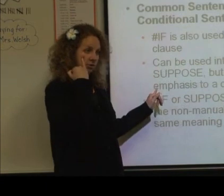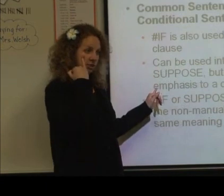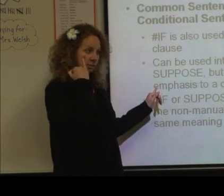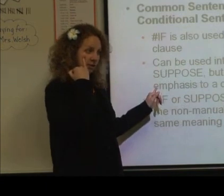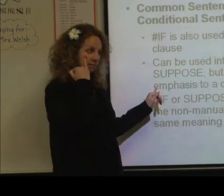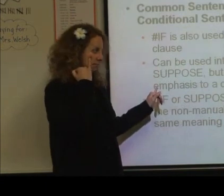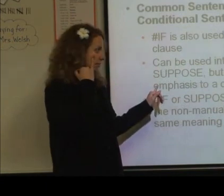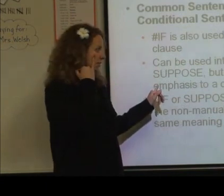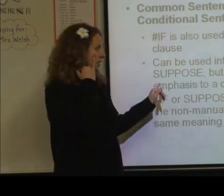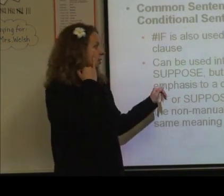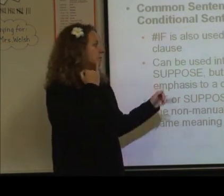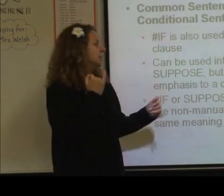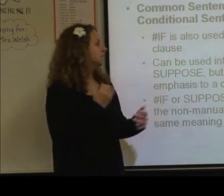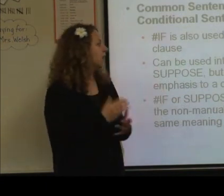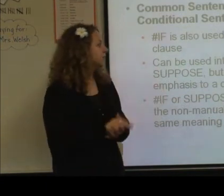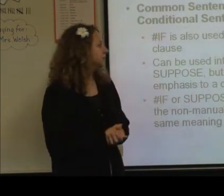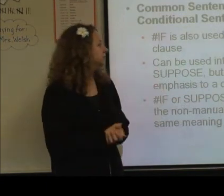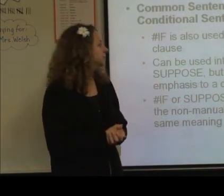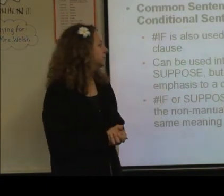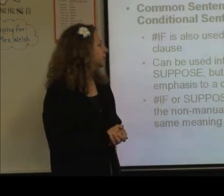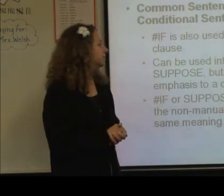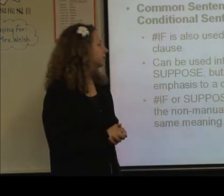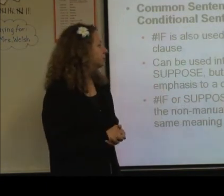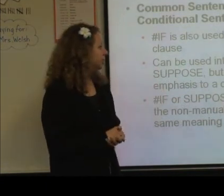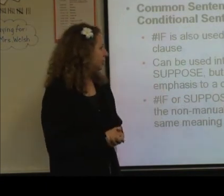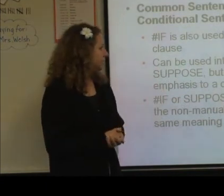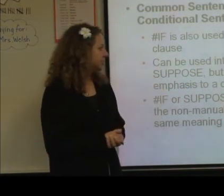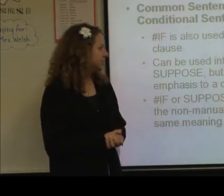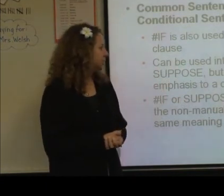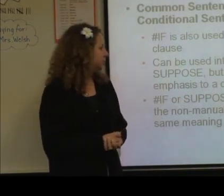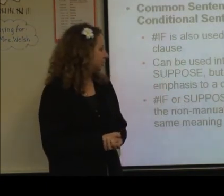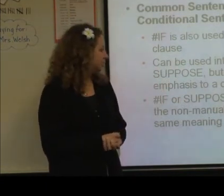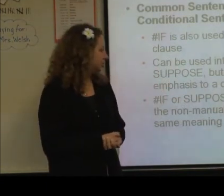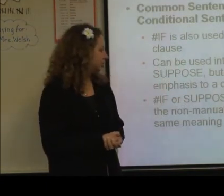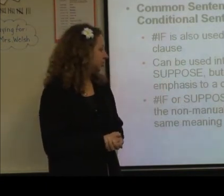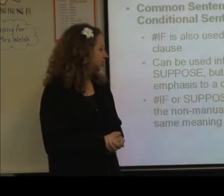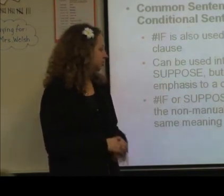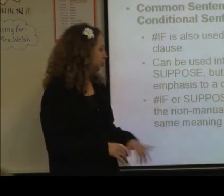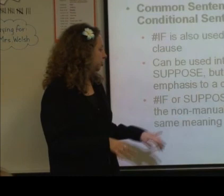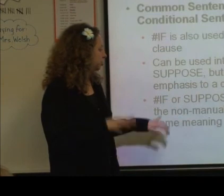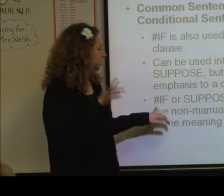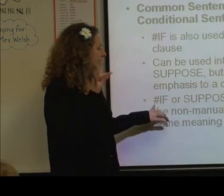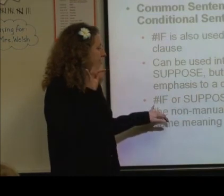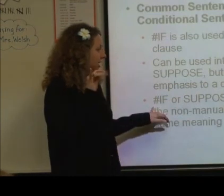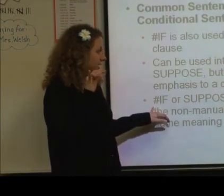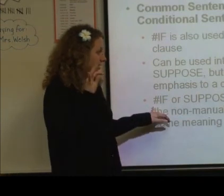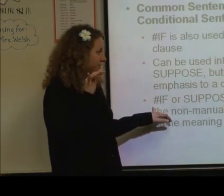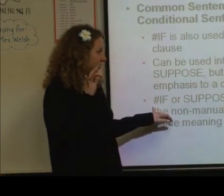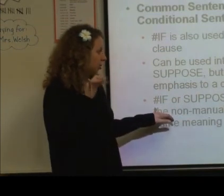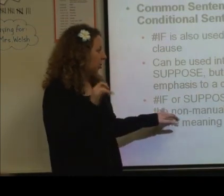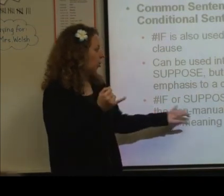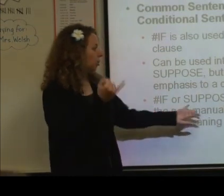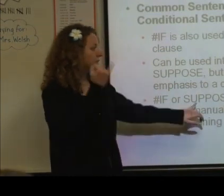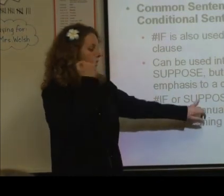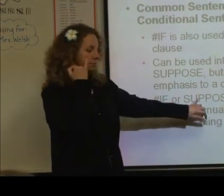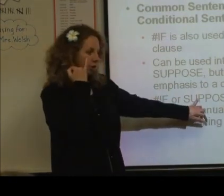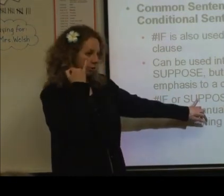this way, but is often used to give a greater emphasis to a condition. So using the if or the